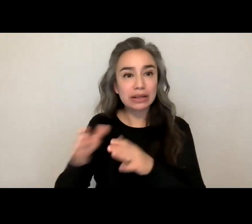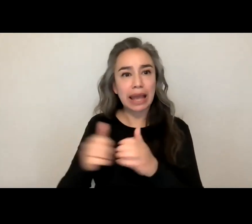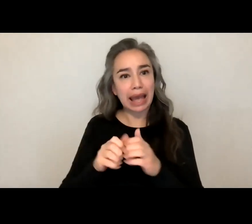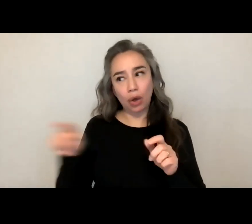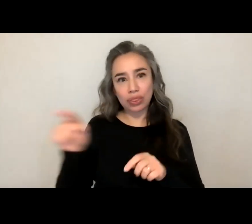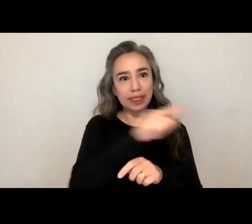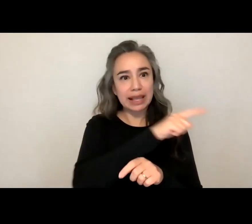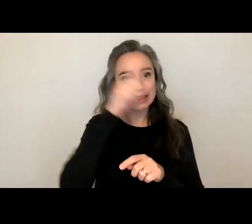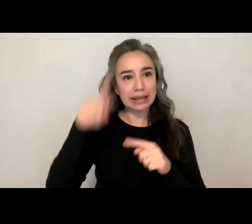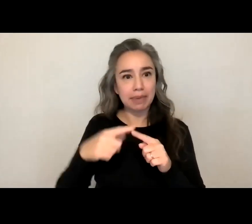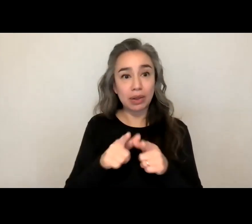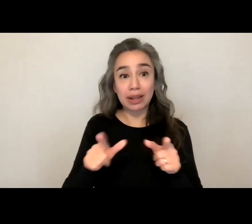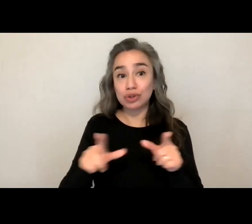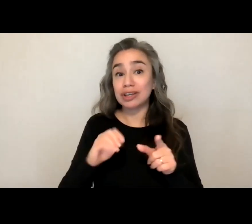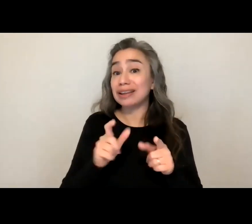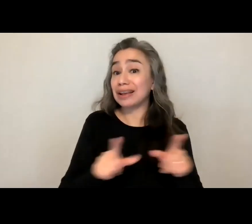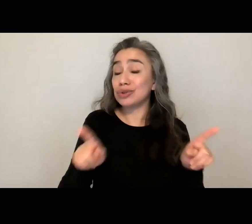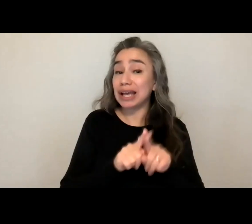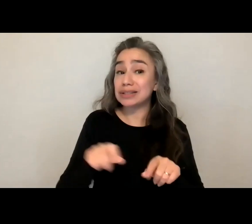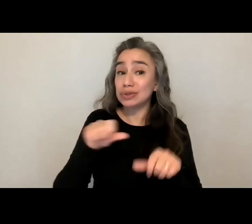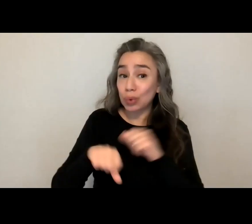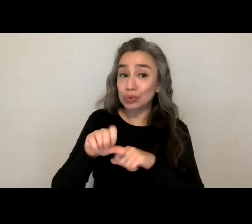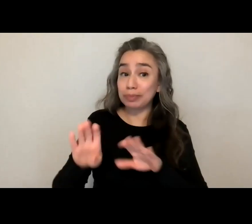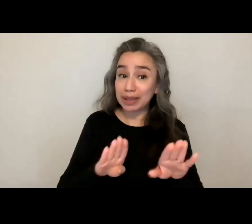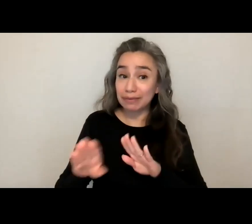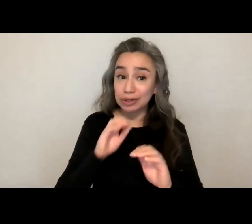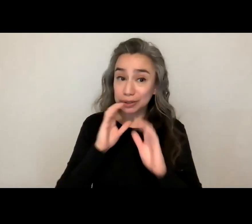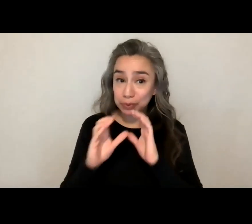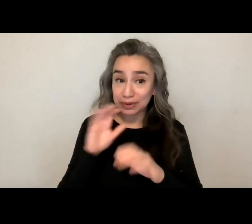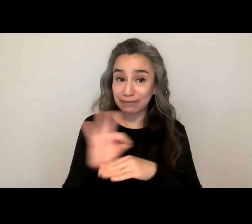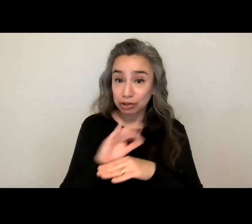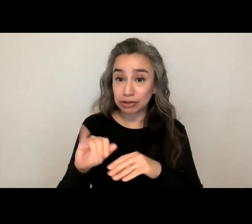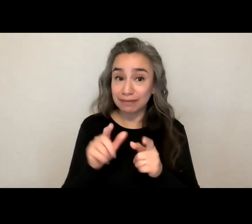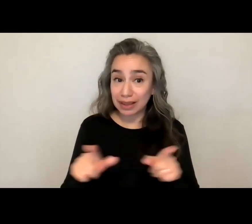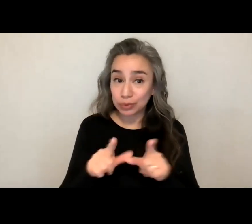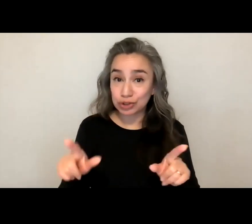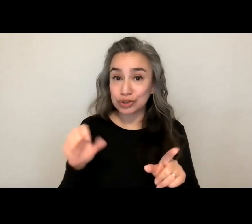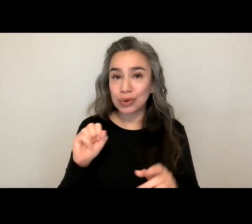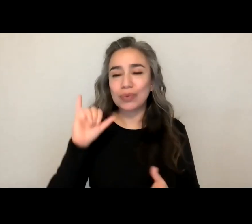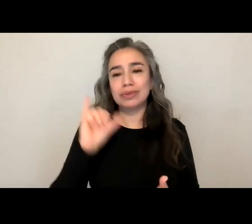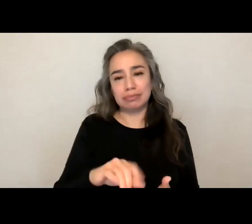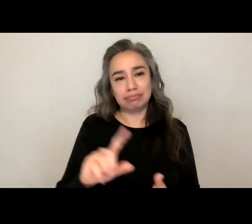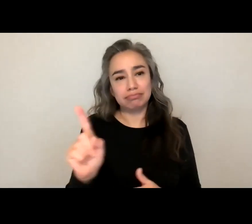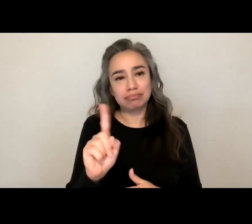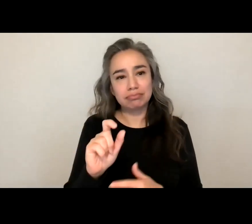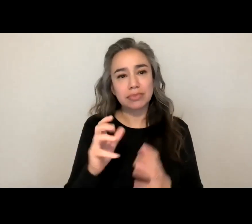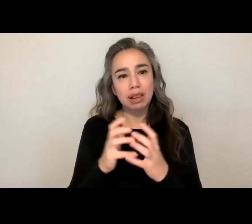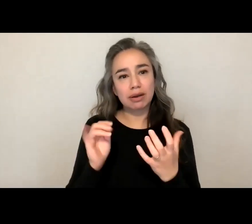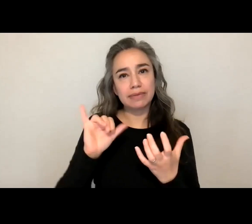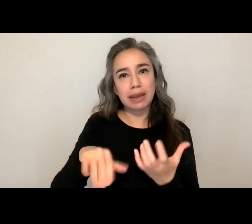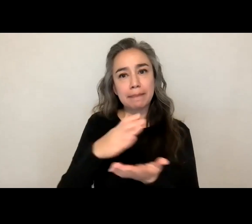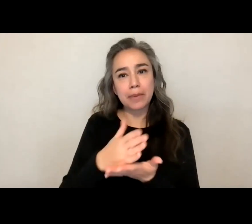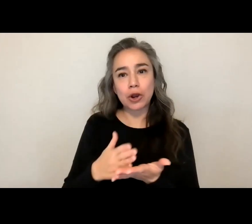a social behavior and the communicative function of language. So again, I think that's where a lot of that part of